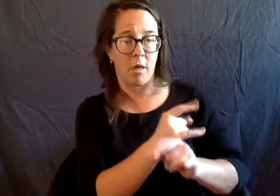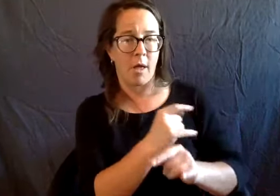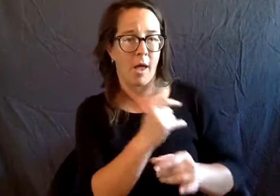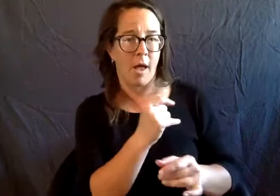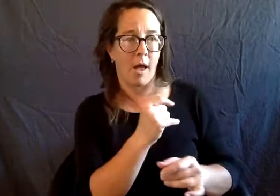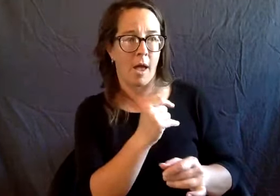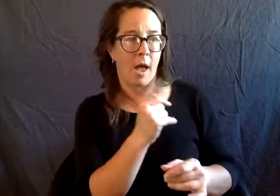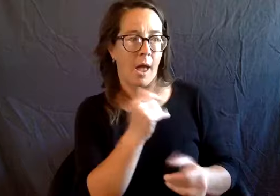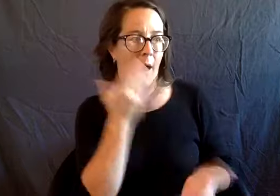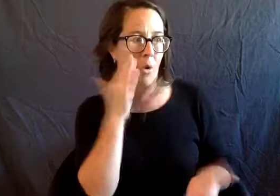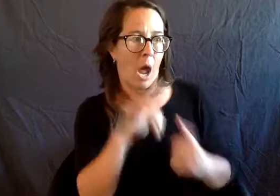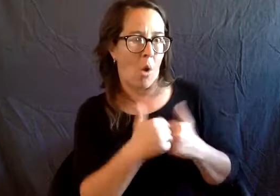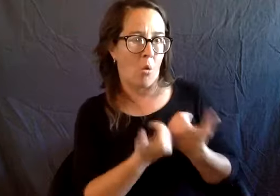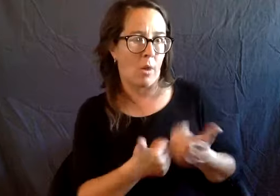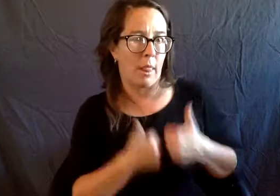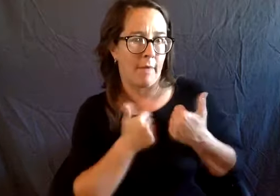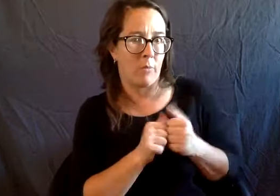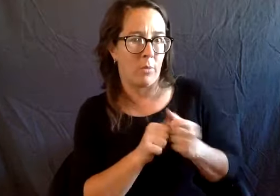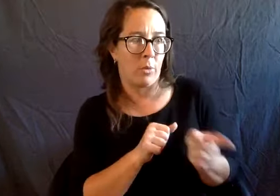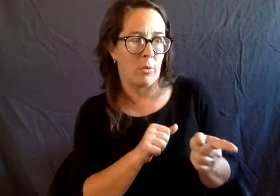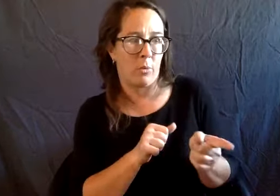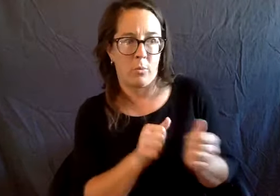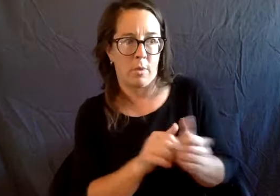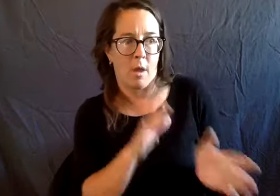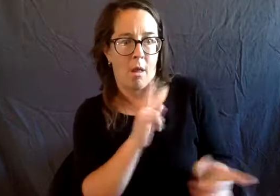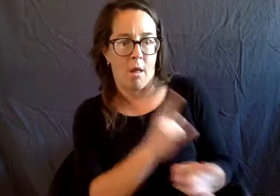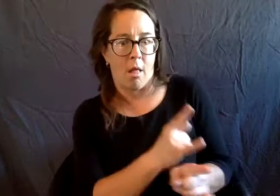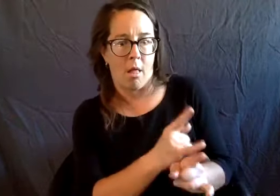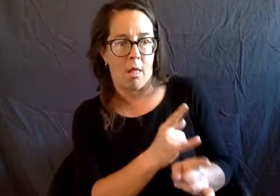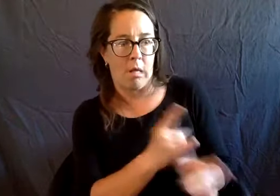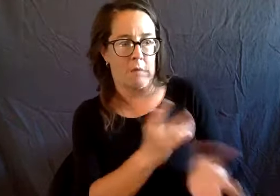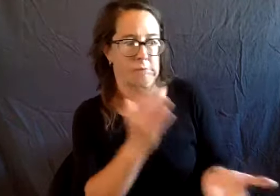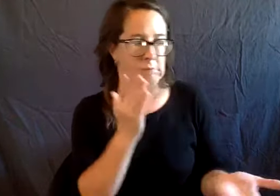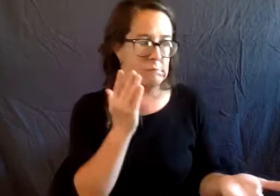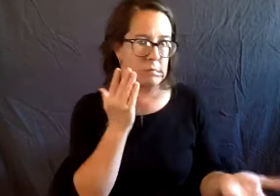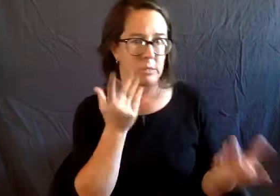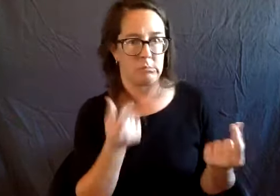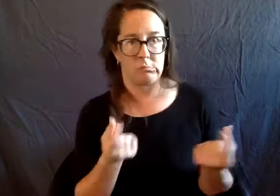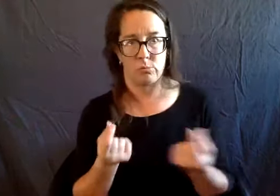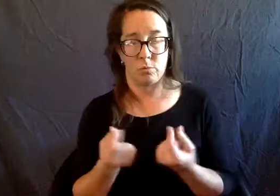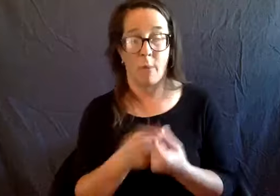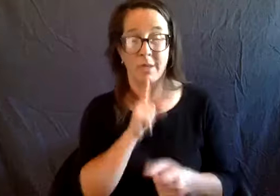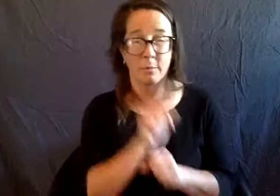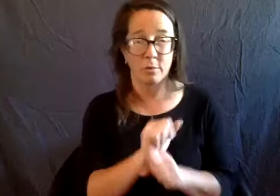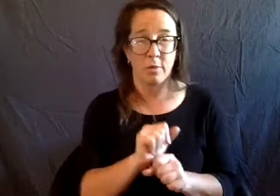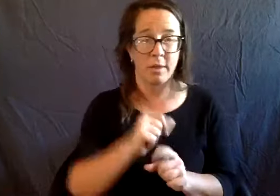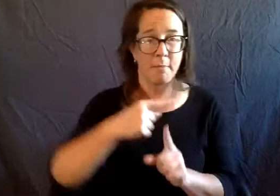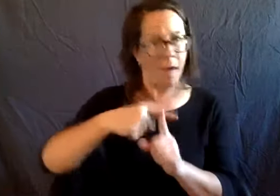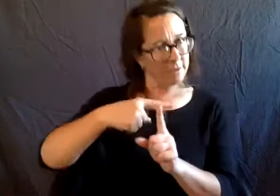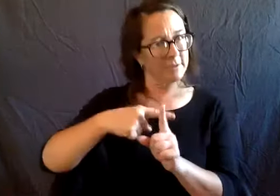to live with him drinking and using. And I didn't know who he was going to be, and I was scared to death. I was absolutely positive